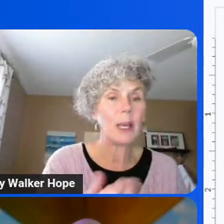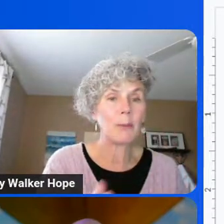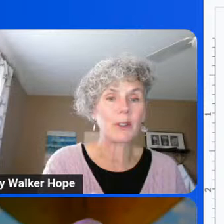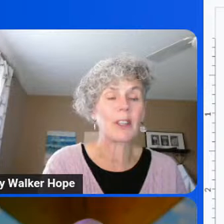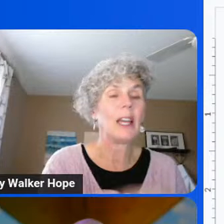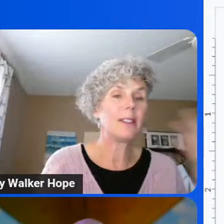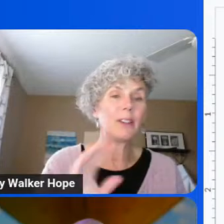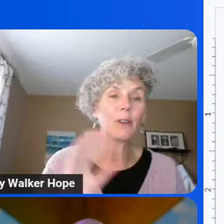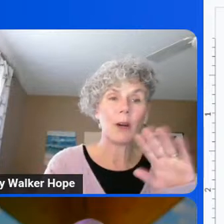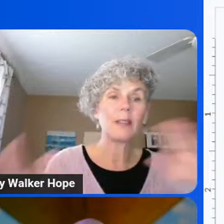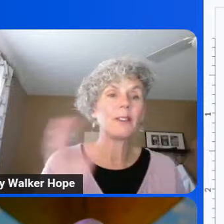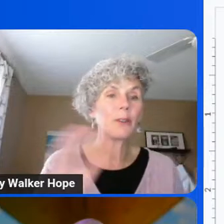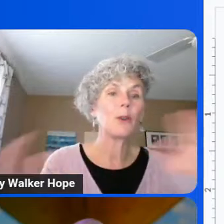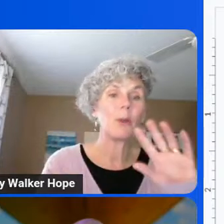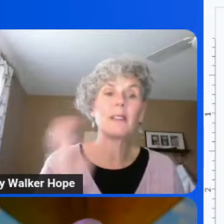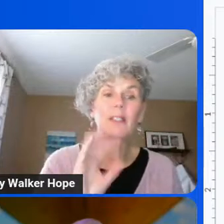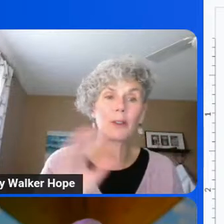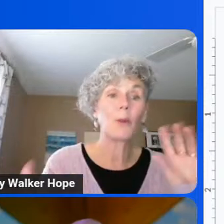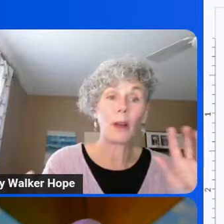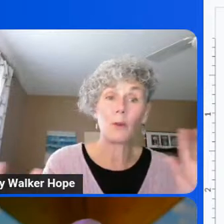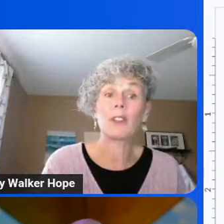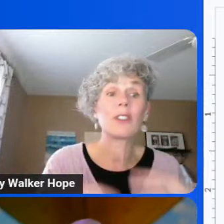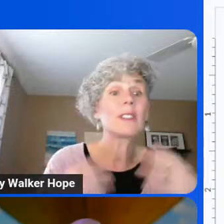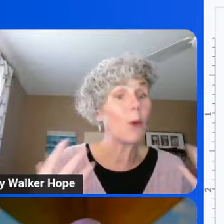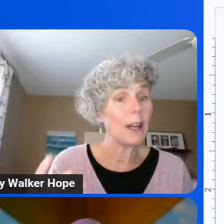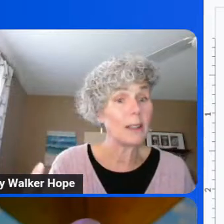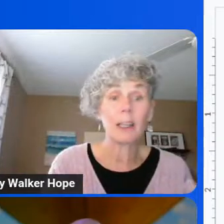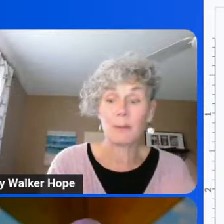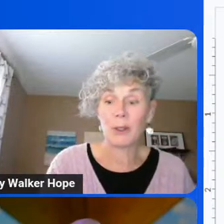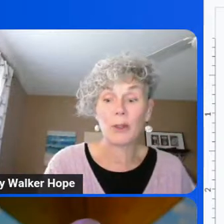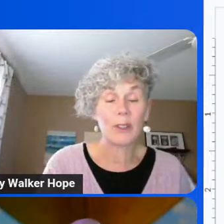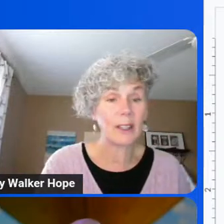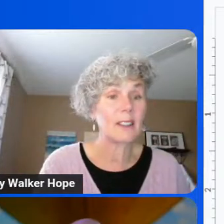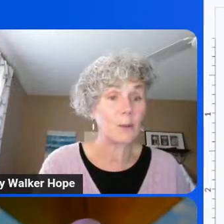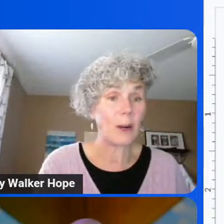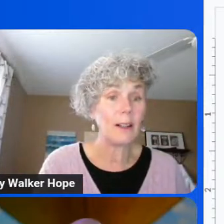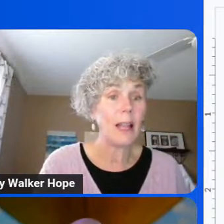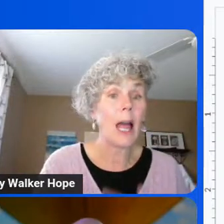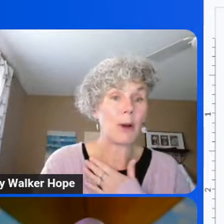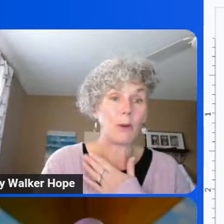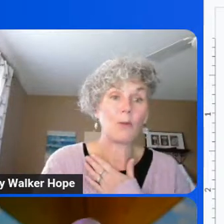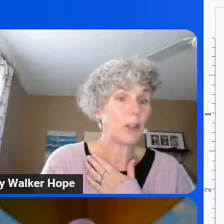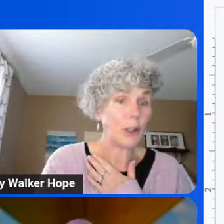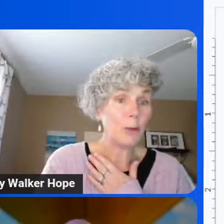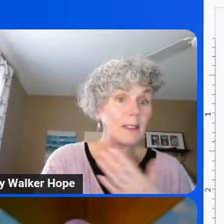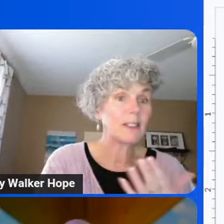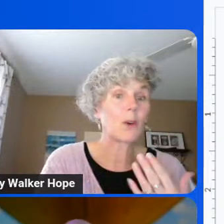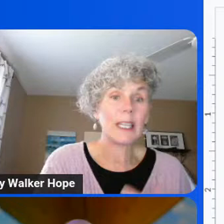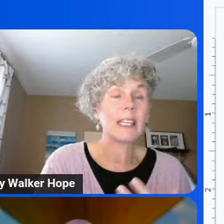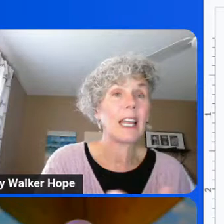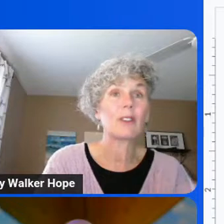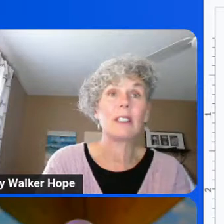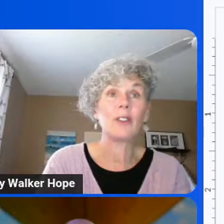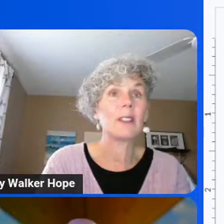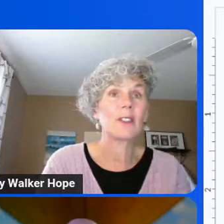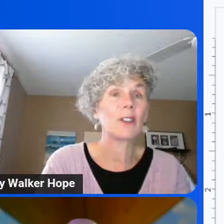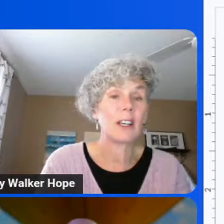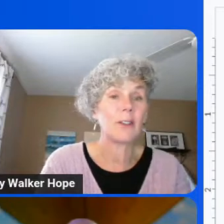numbers, 0, 1, 0, 1, 0, 1, which is what a computer does as well. But we're humans, so we can actually do this ourselves